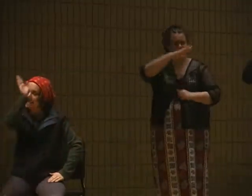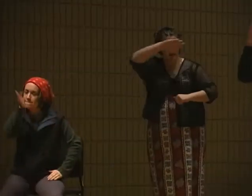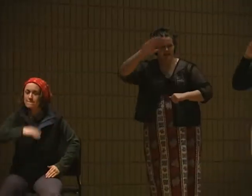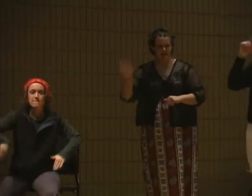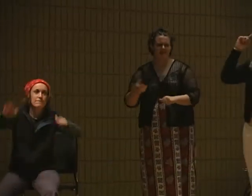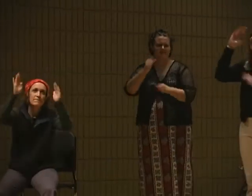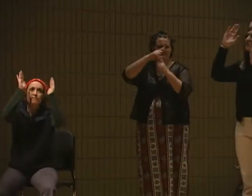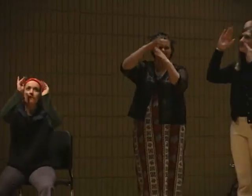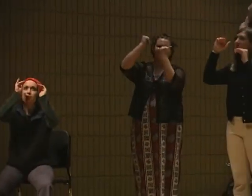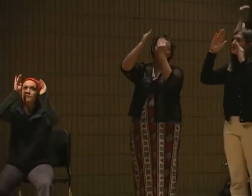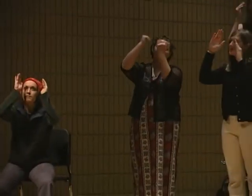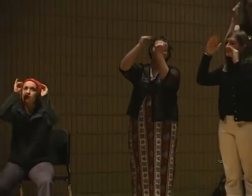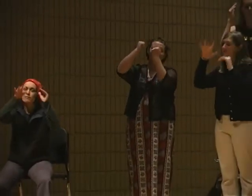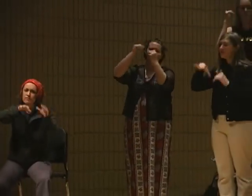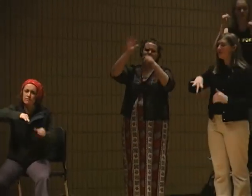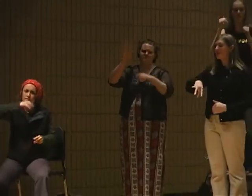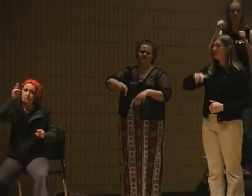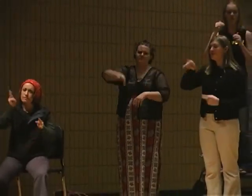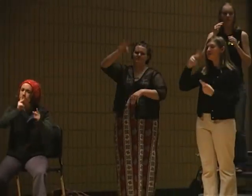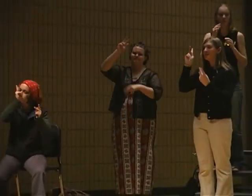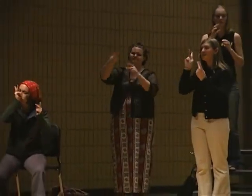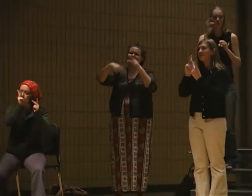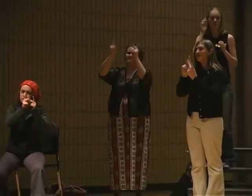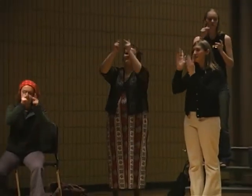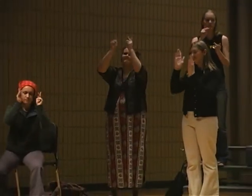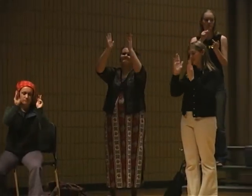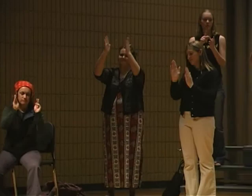No one told me I was going